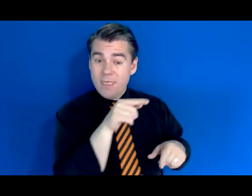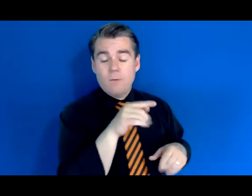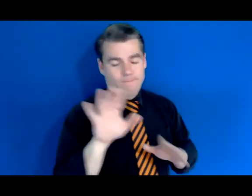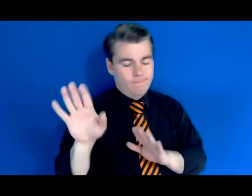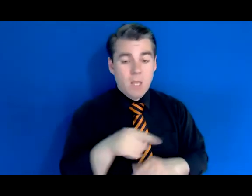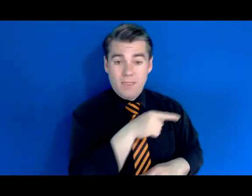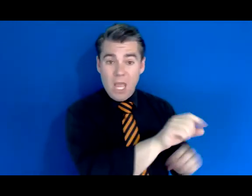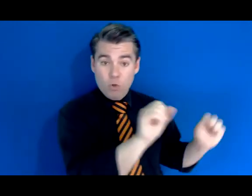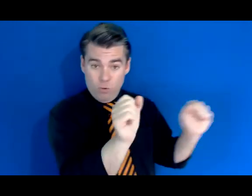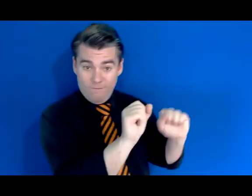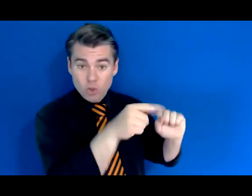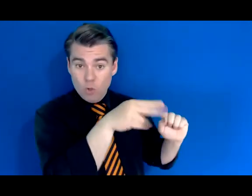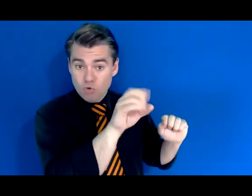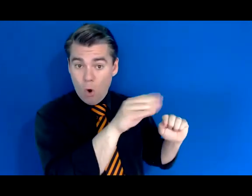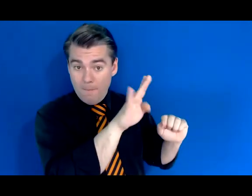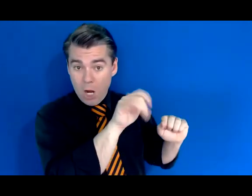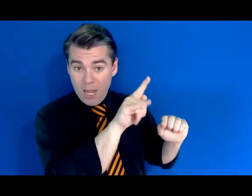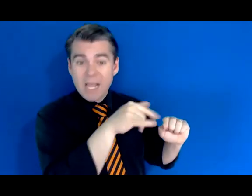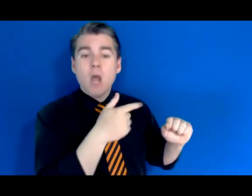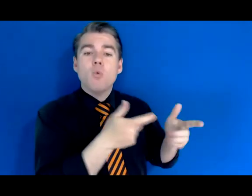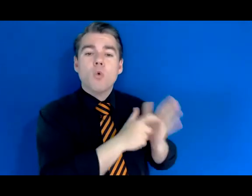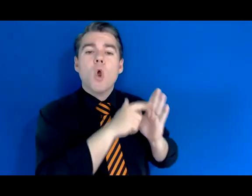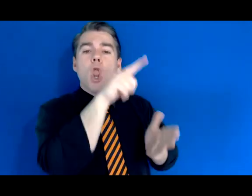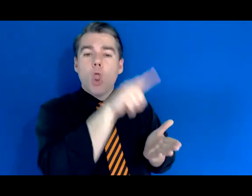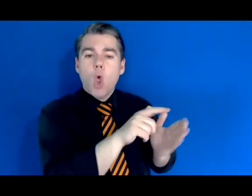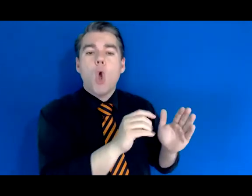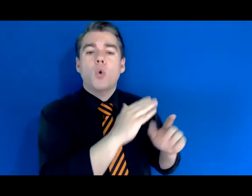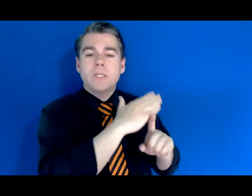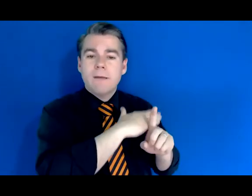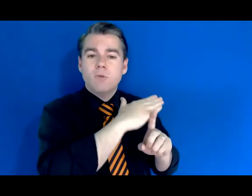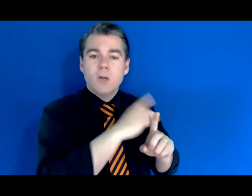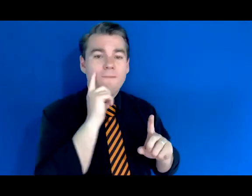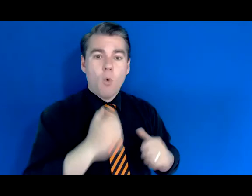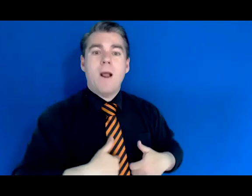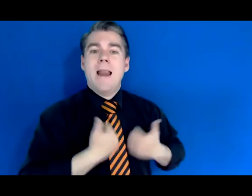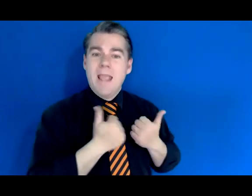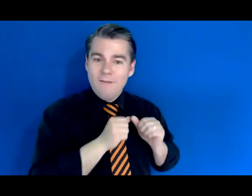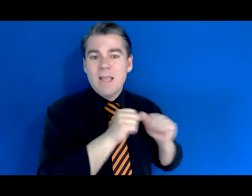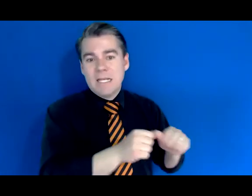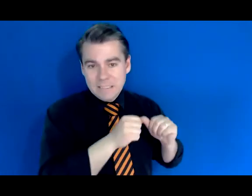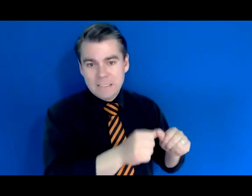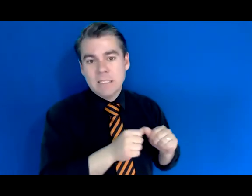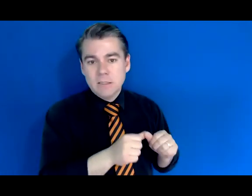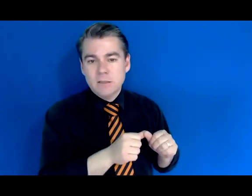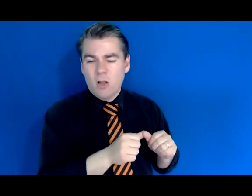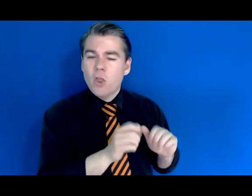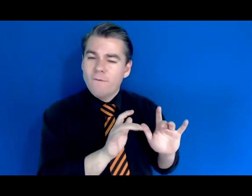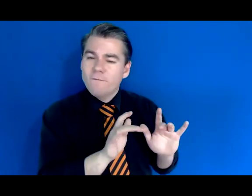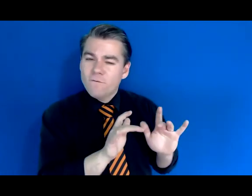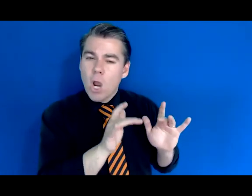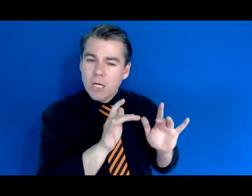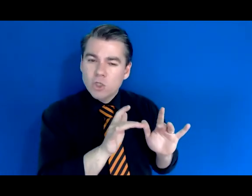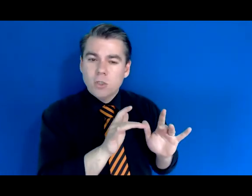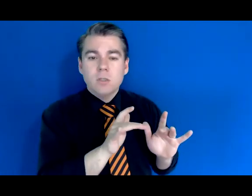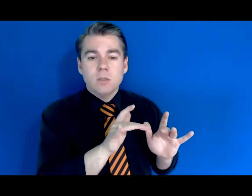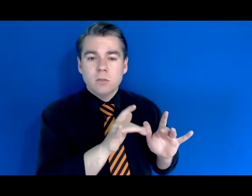probiotic requires low temperatures for them to live and exist. They're fragile. In higher temperatures, the bacteria